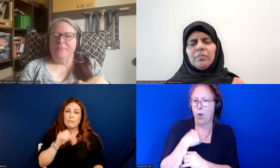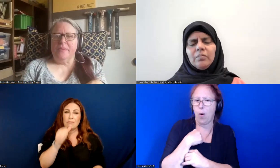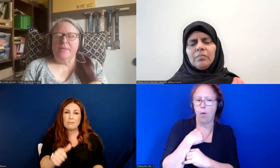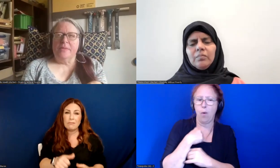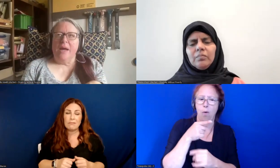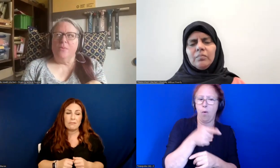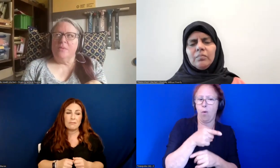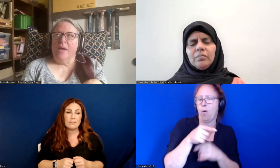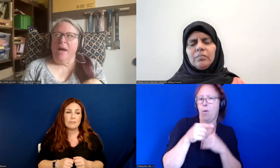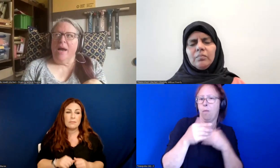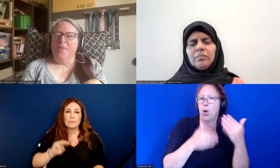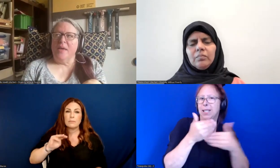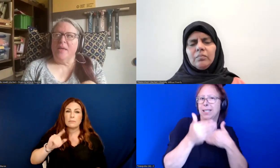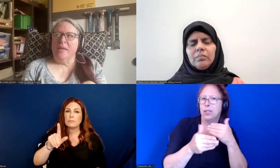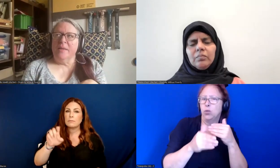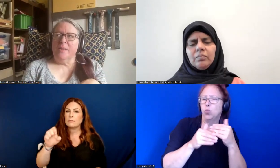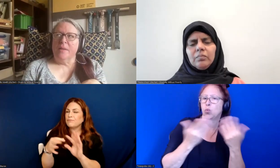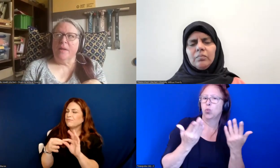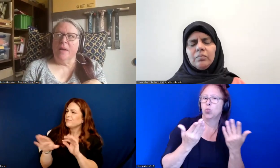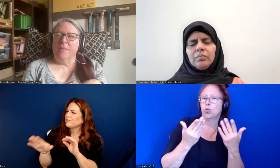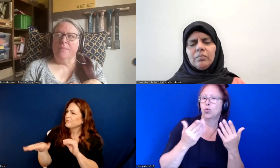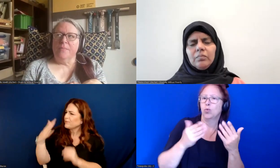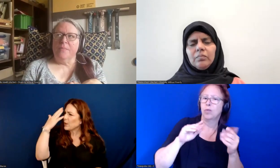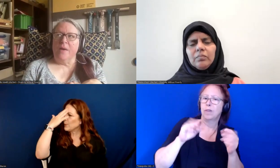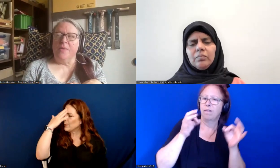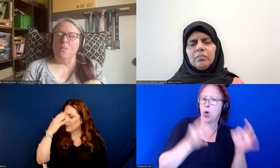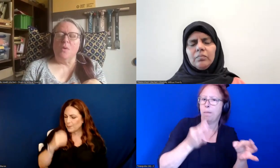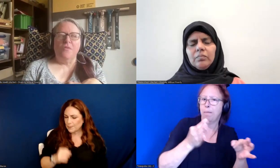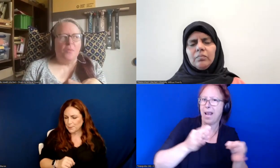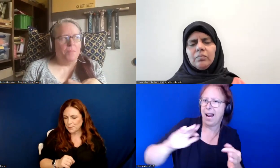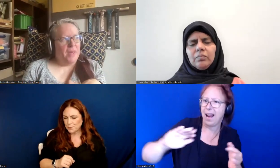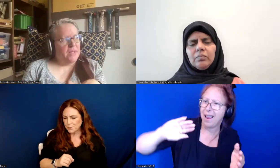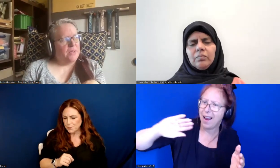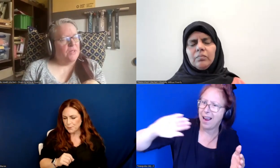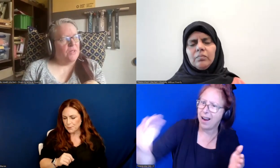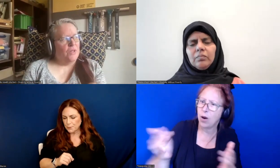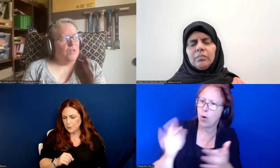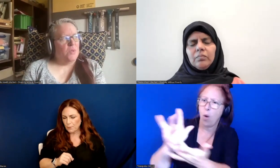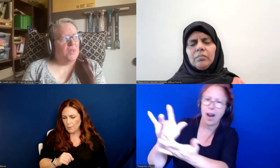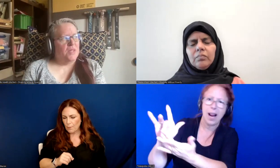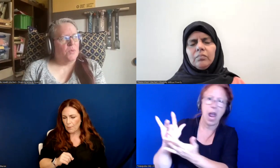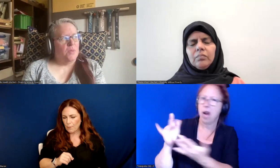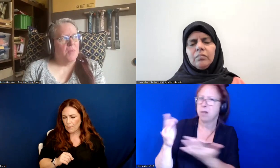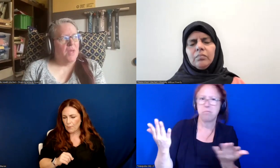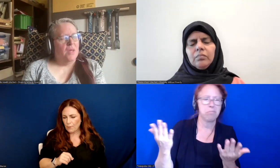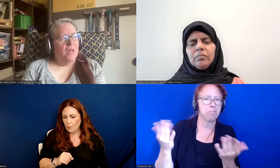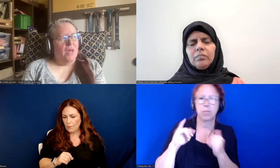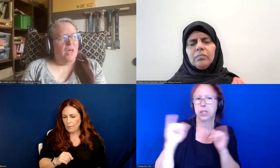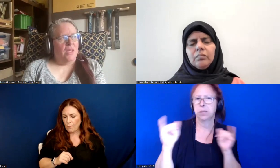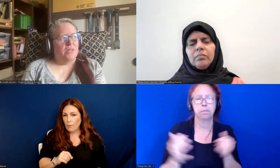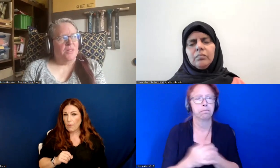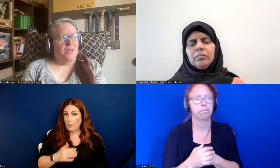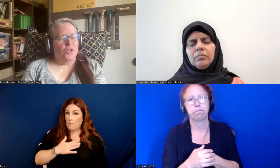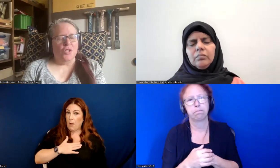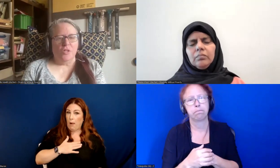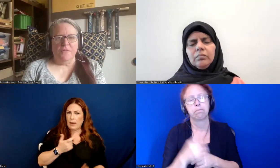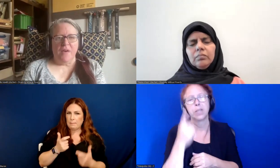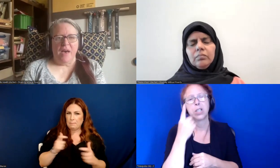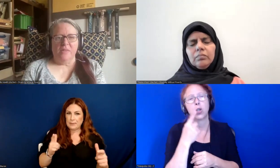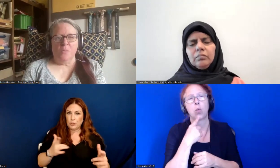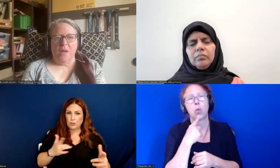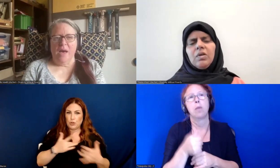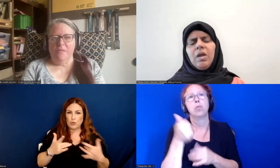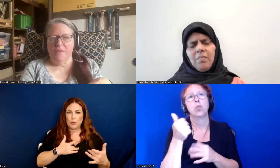And I think one of the biggest concerns with me is the